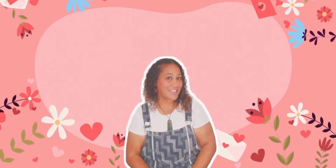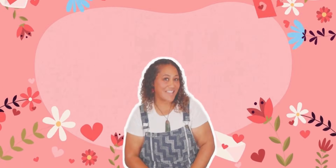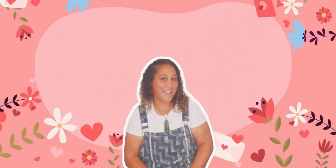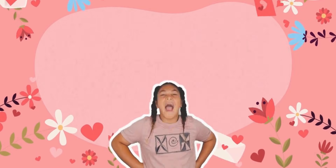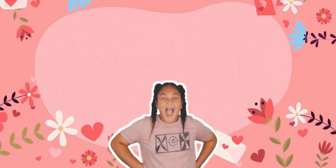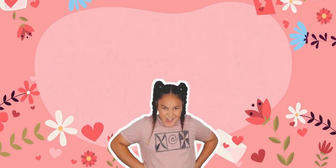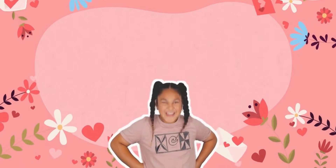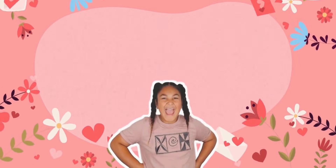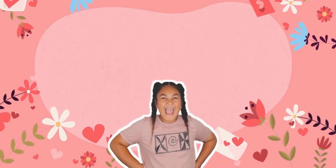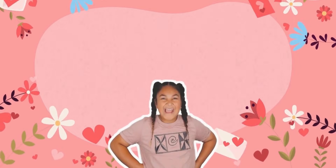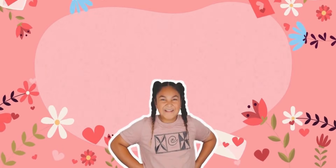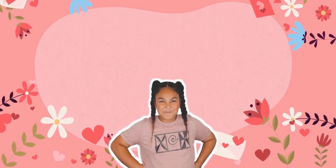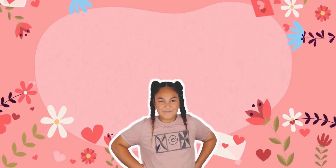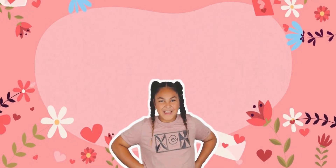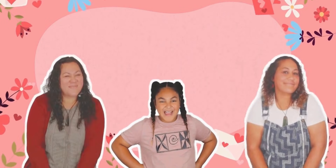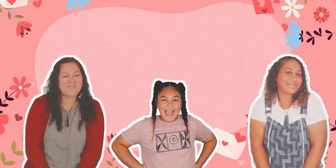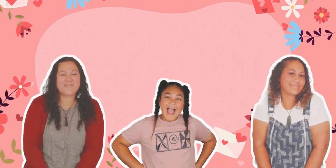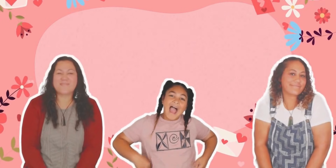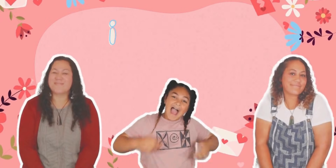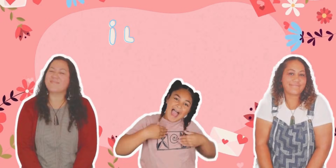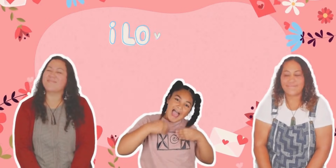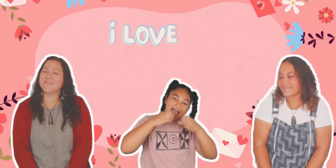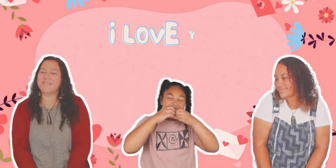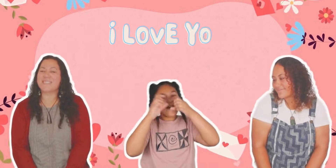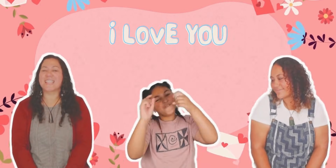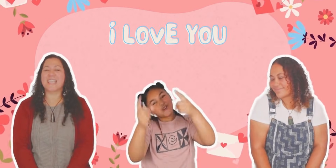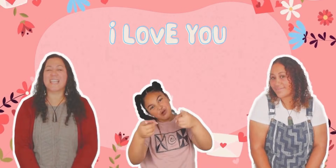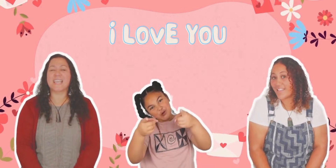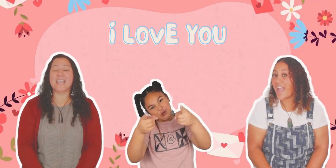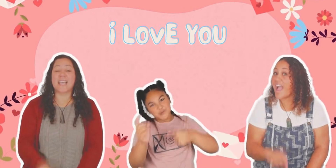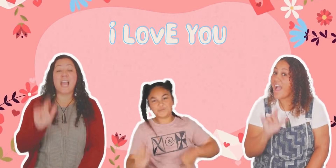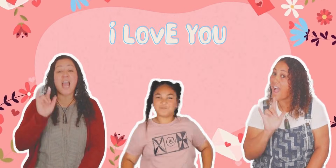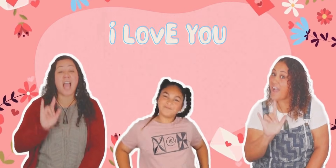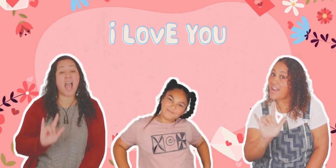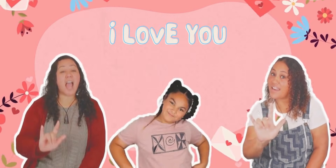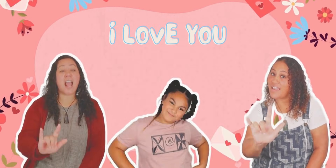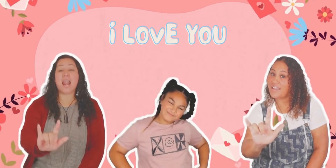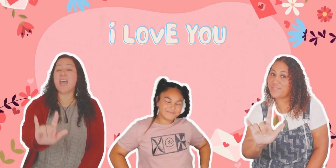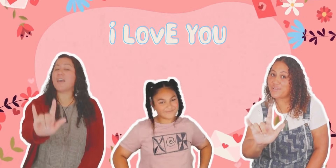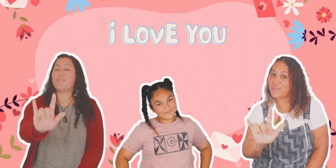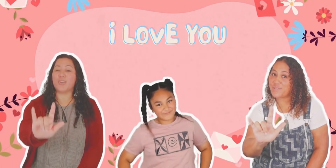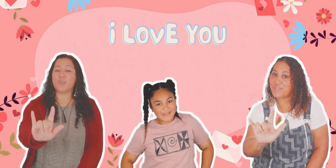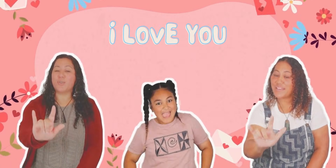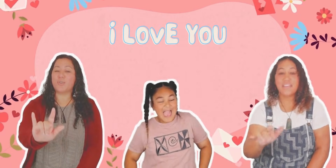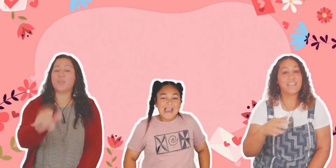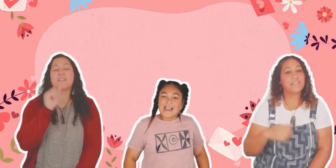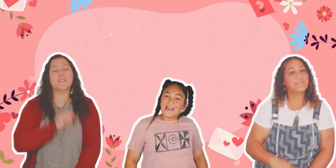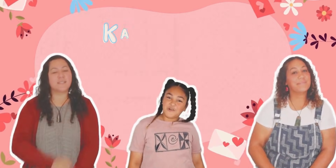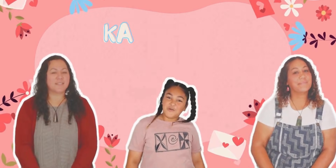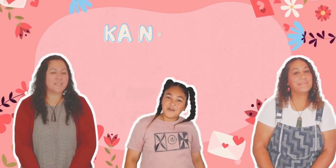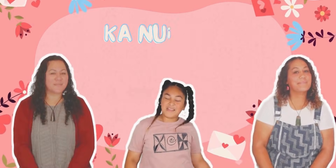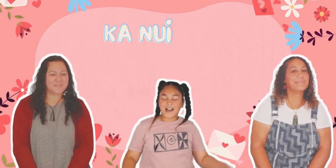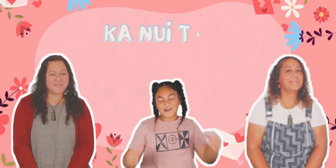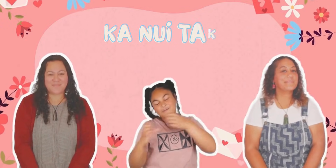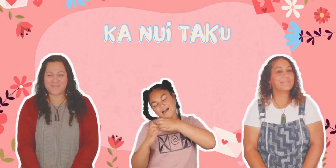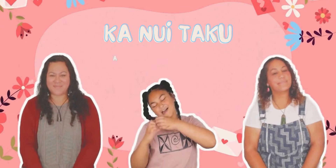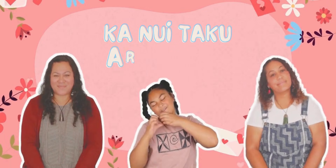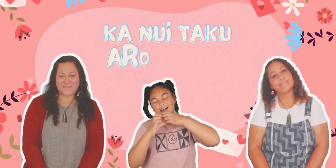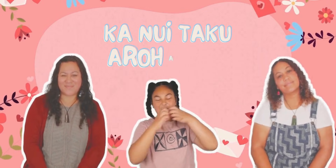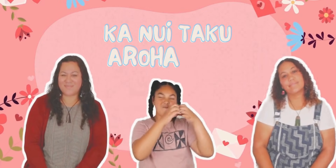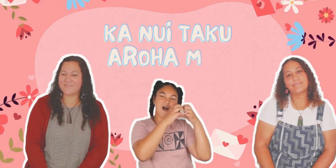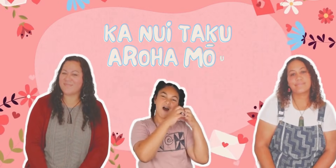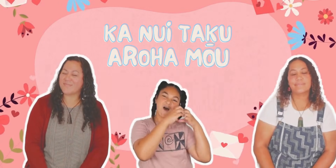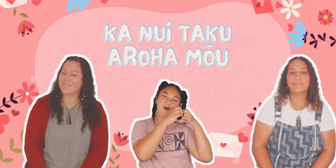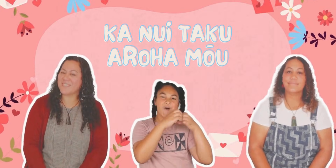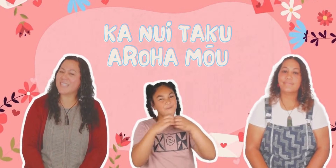lead this time? Okay. I love you. I love you. Ka nui taku